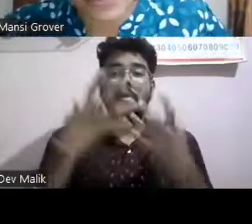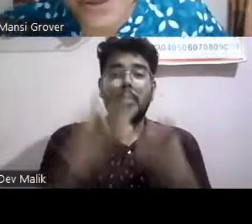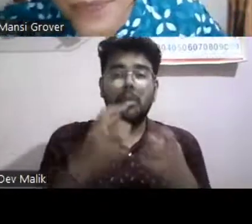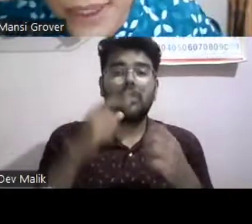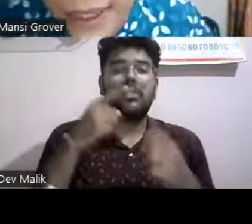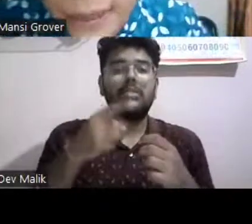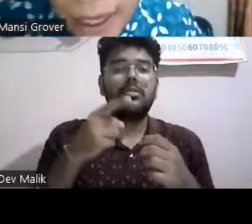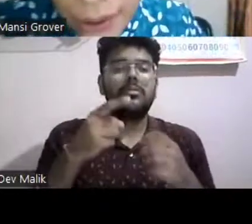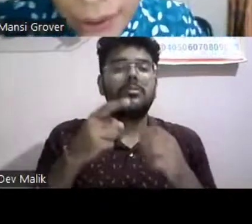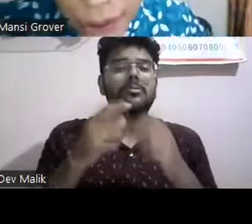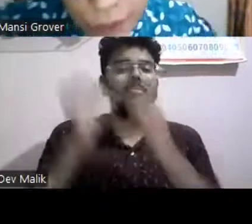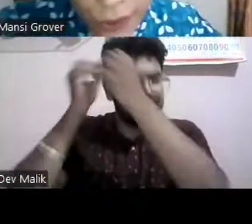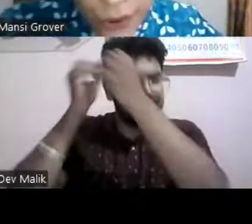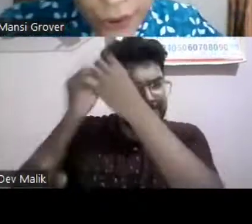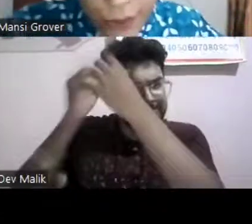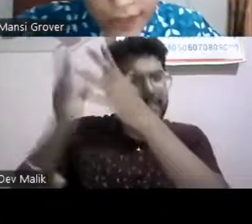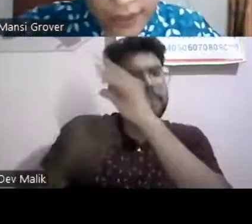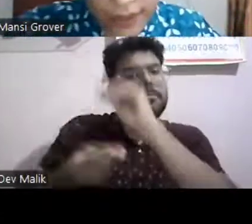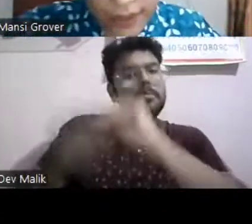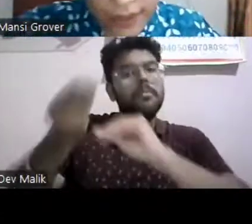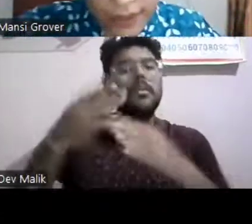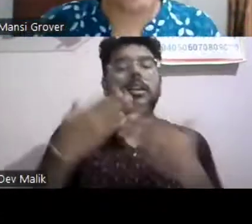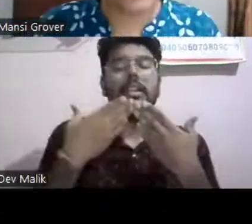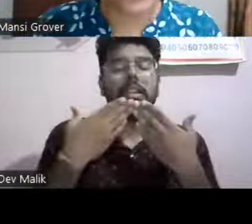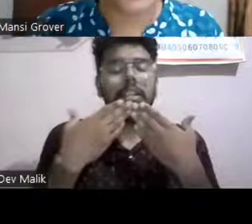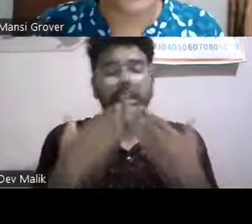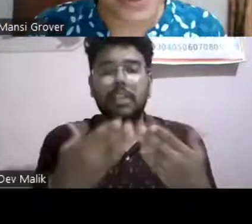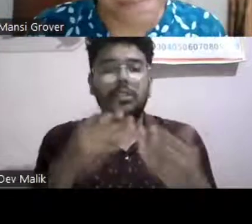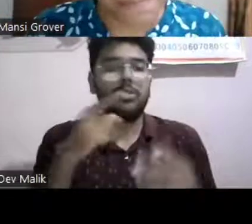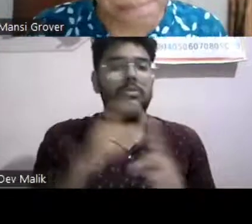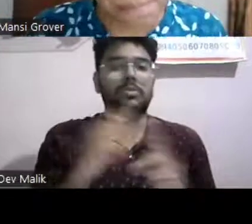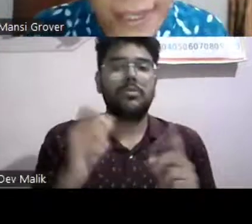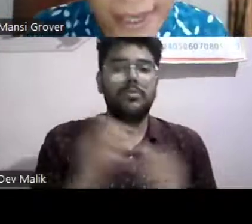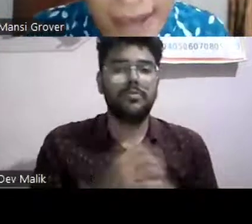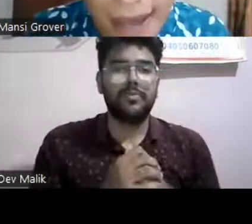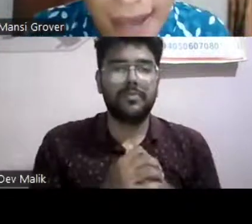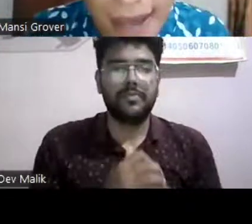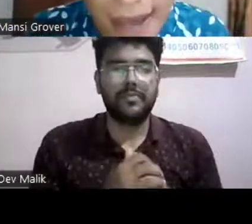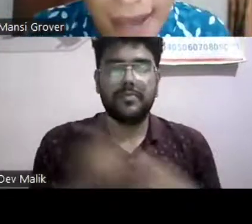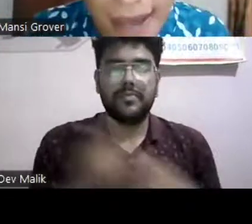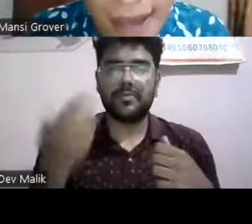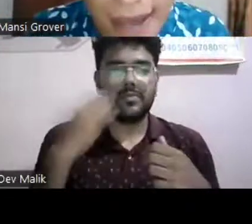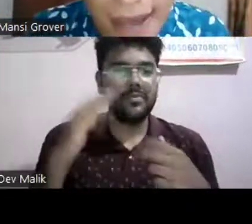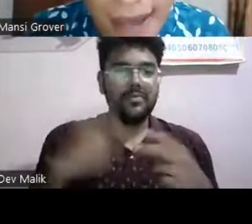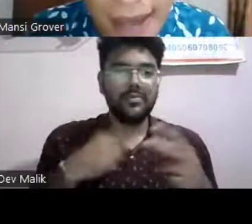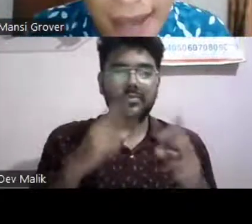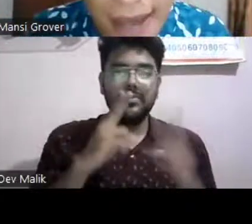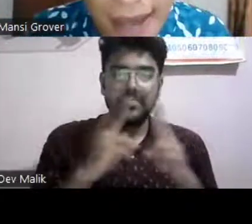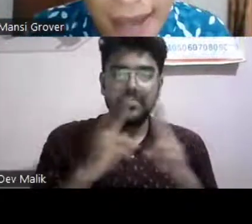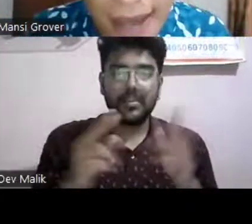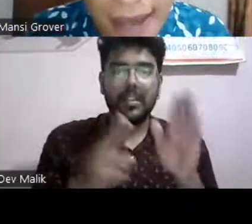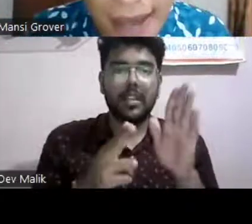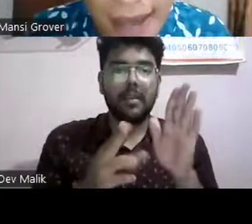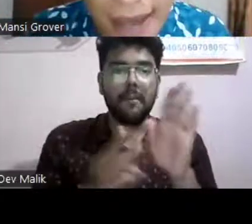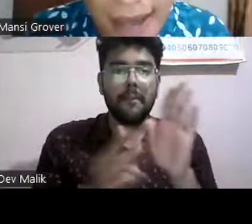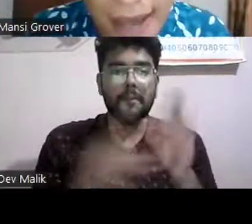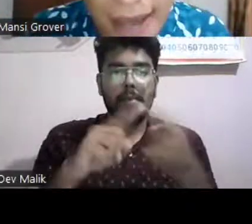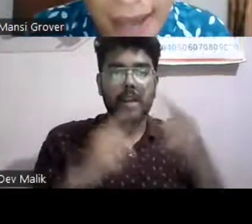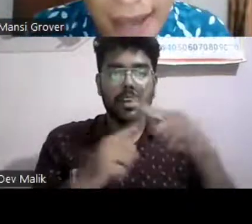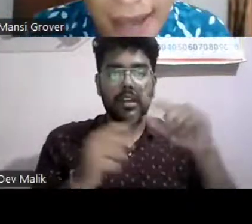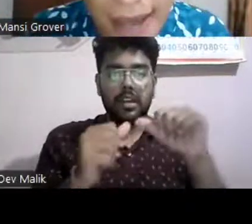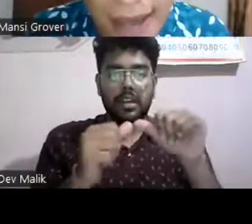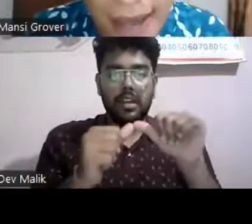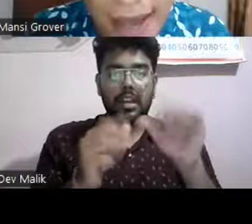little candid about it. And thank you for doing that. Now, when I talk about meta narratives, we need to look